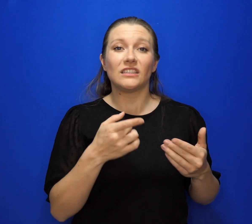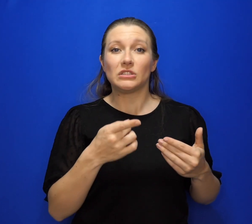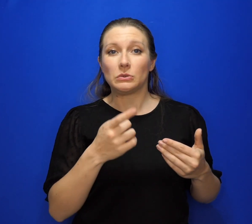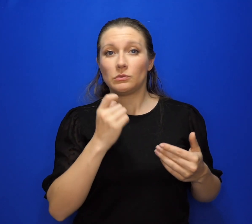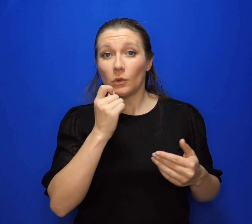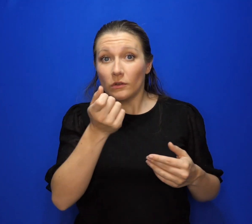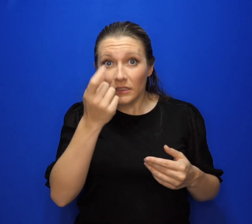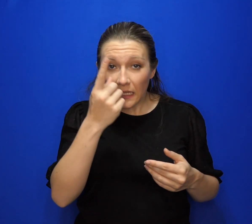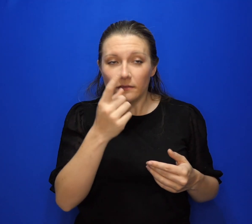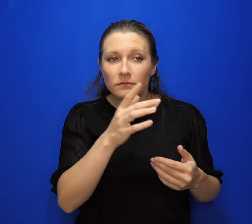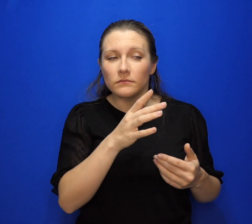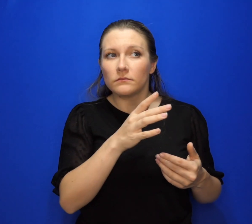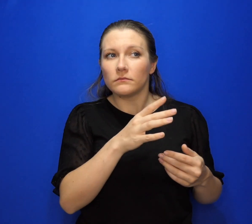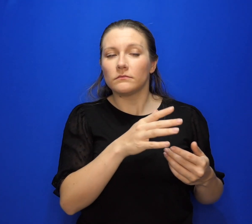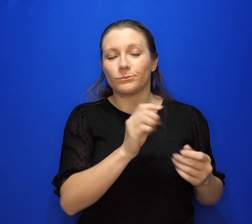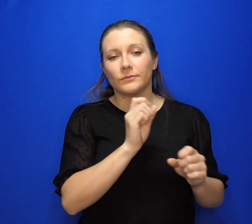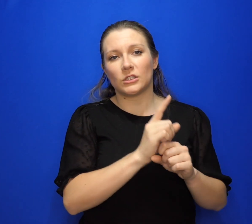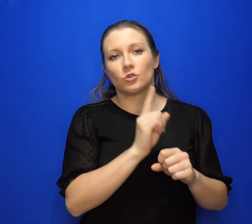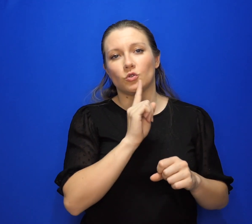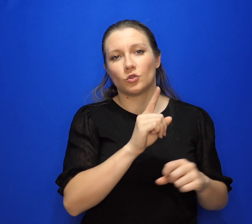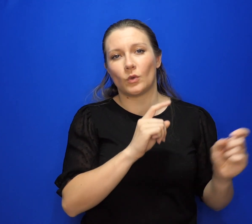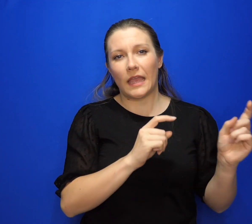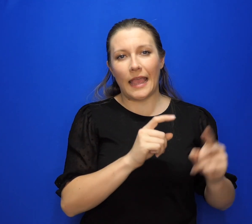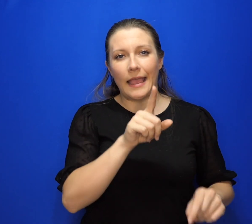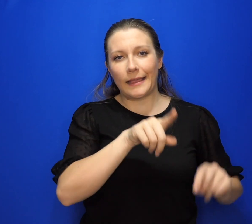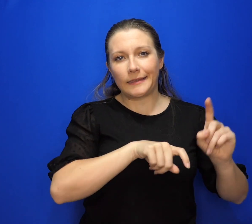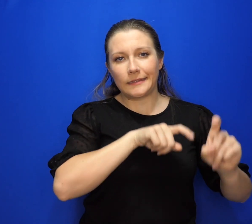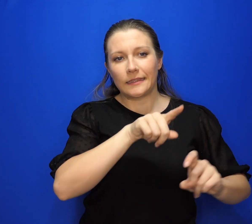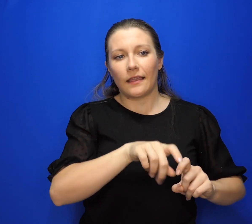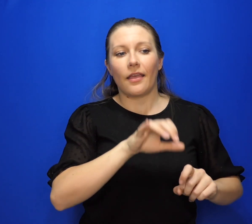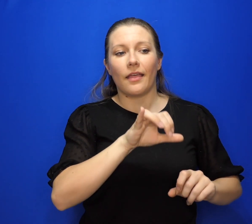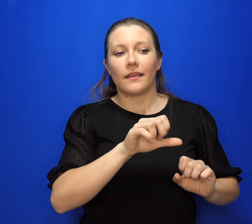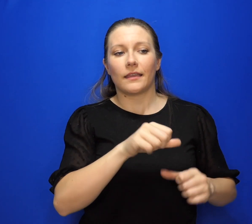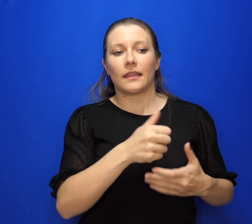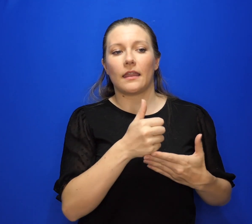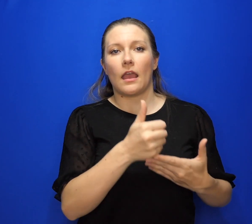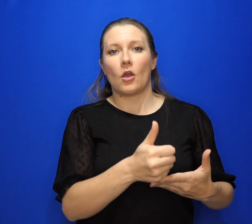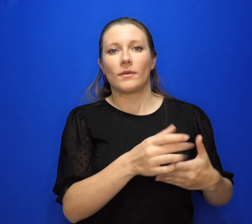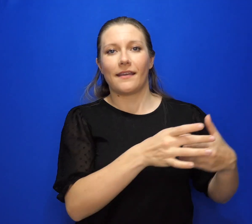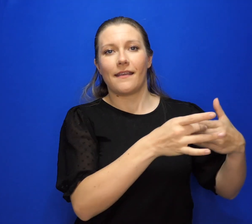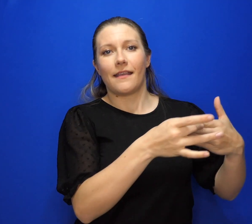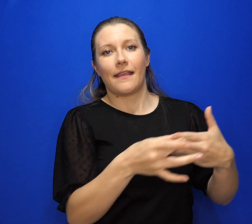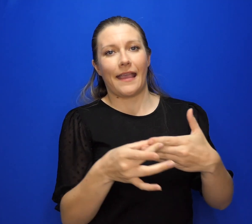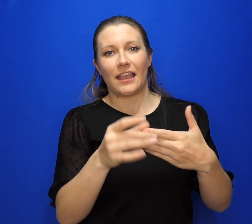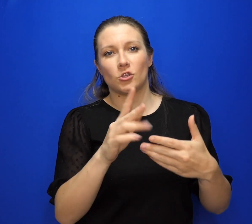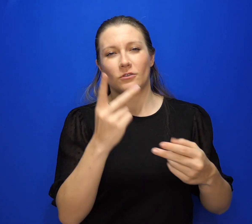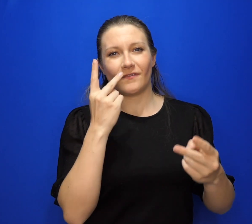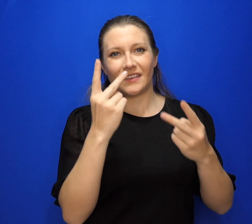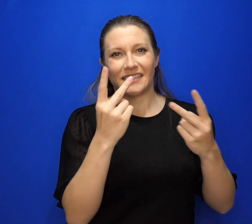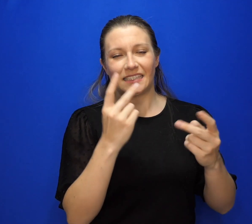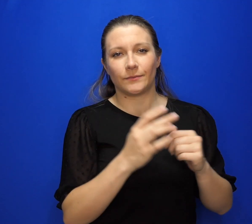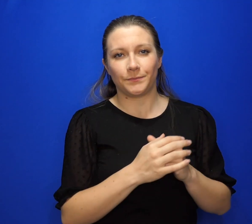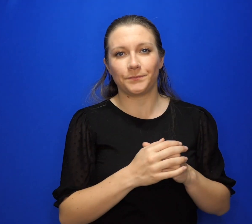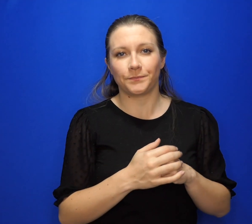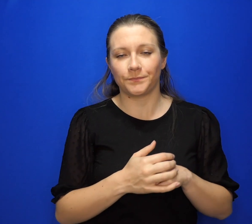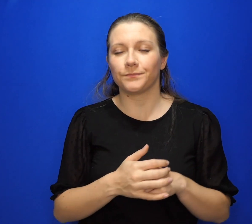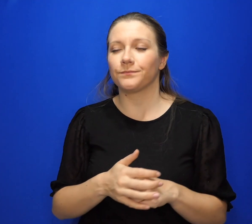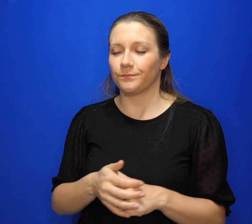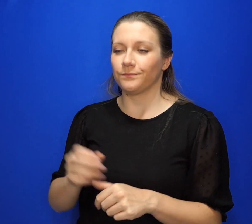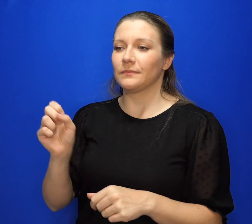understand? Because that can help direct the course of that visit as well. Yeah. It's interesting. I'm reading through some